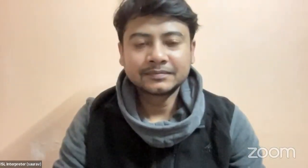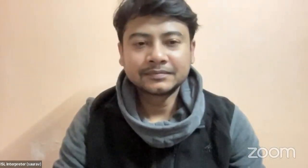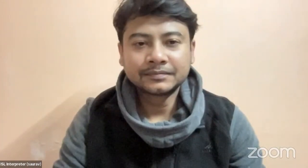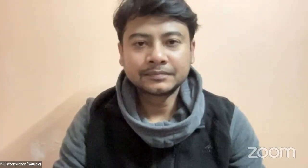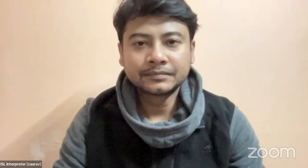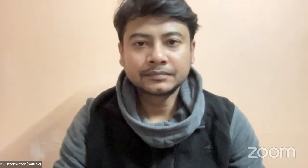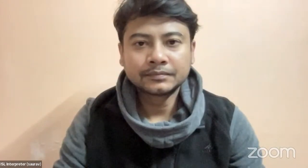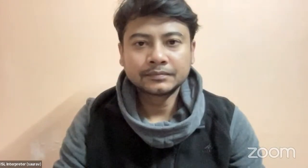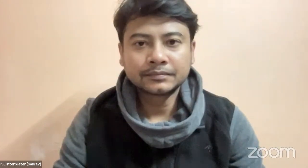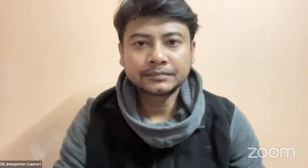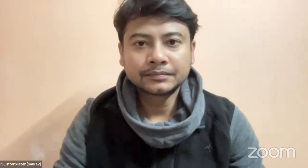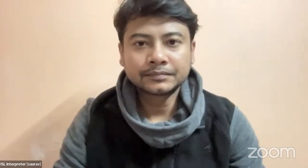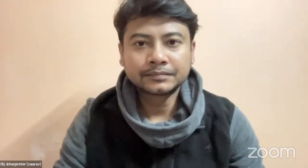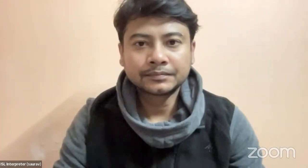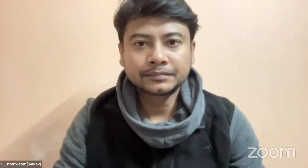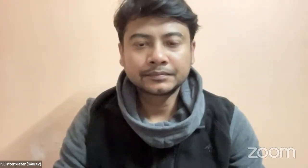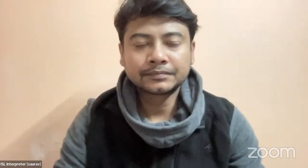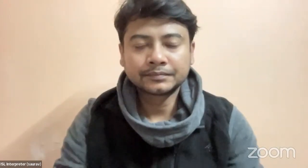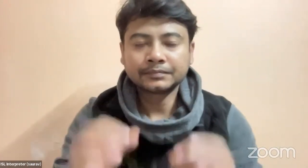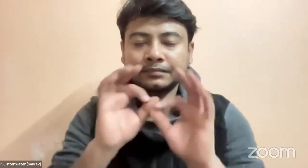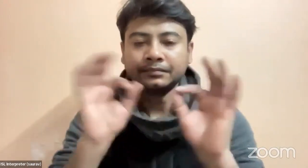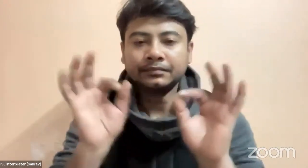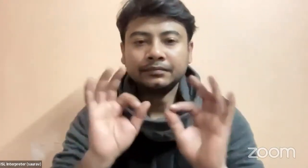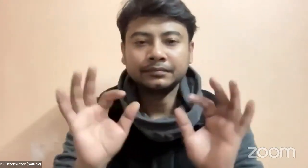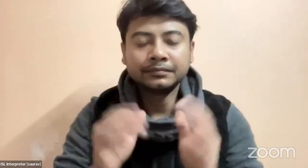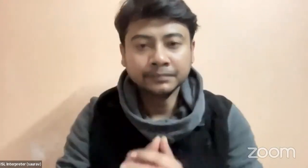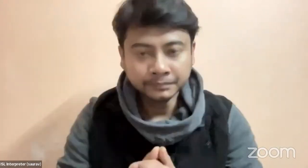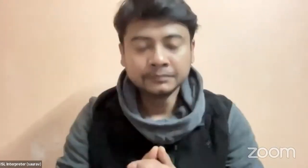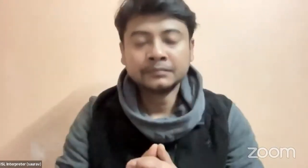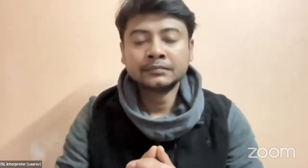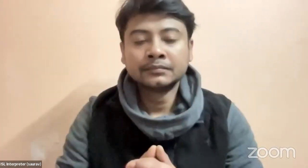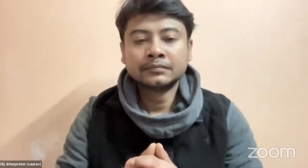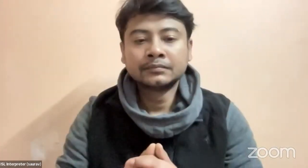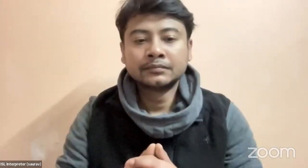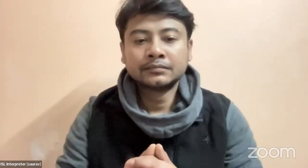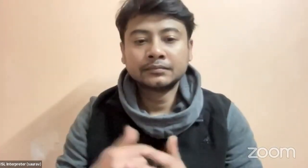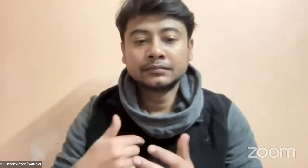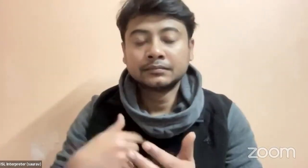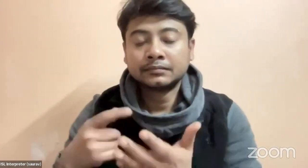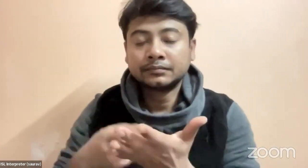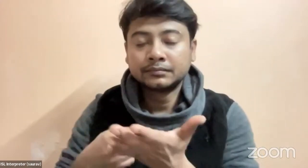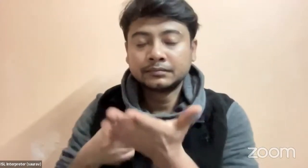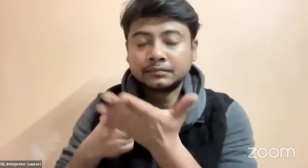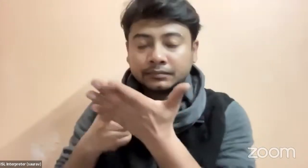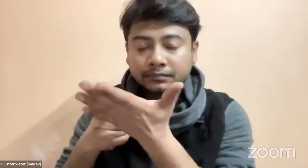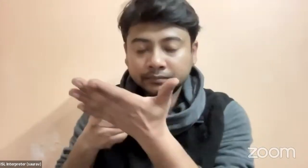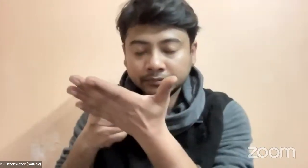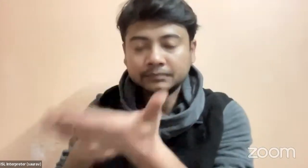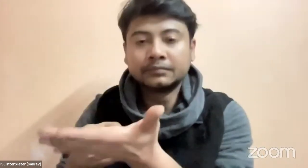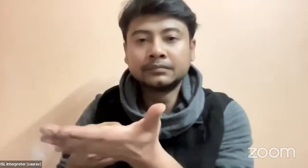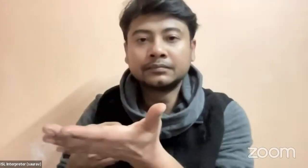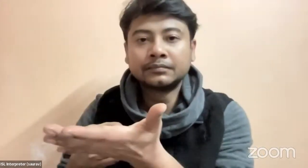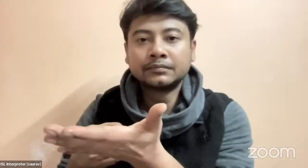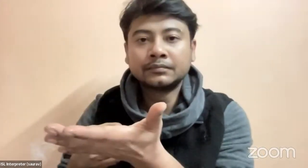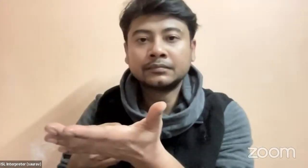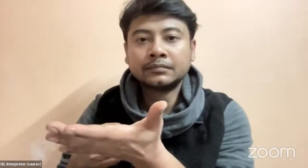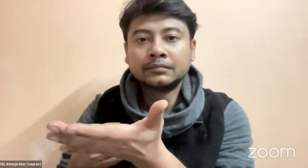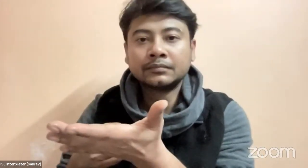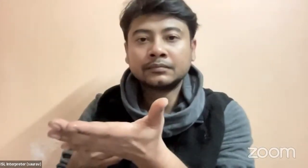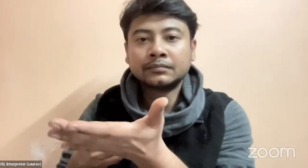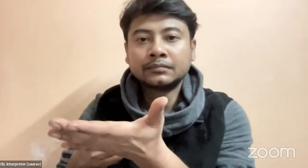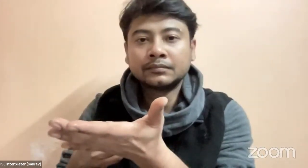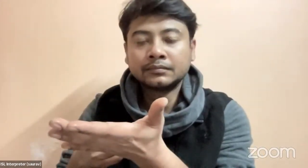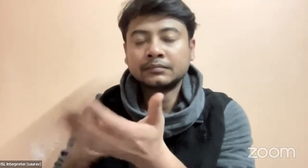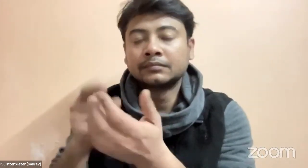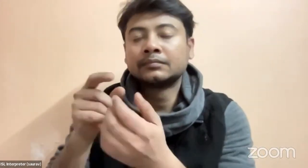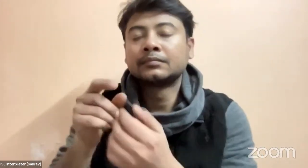Let's start. I offer my respectful obeisances to my spiritual master, Sri Srimati Srila